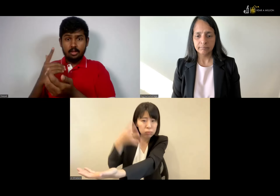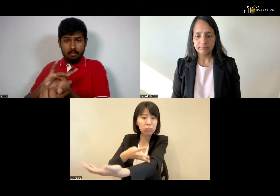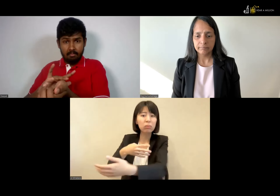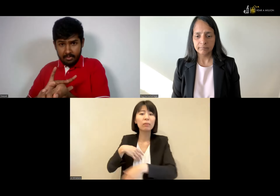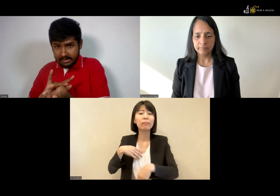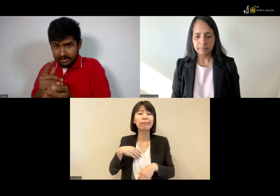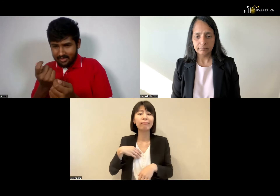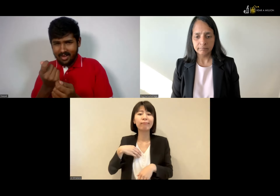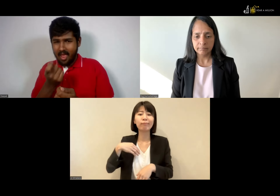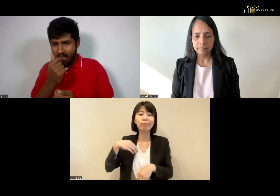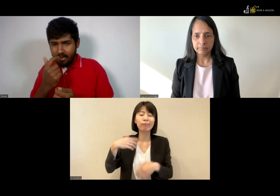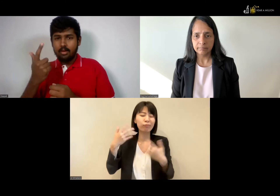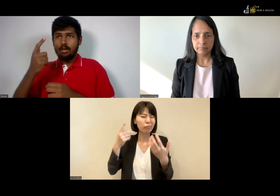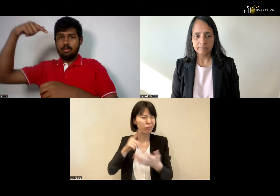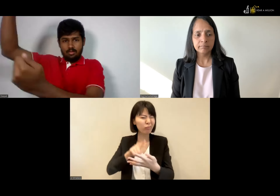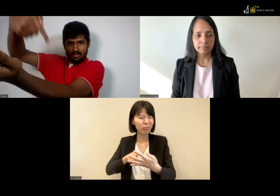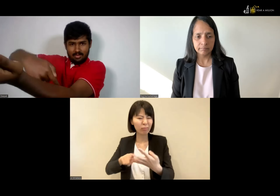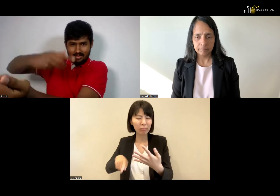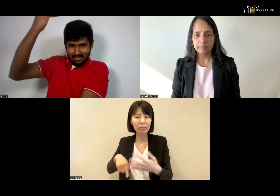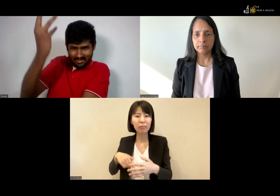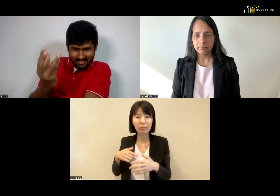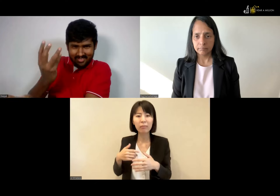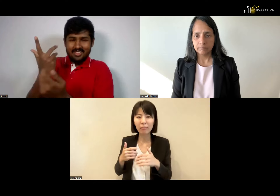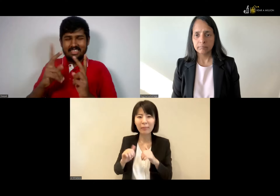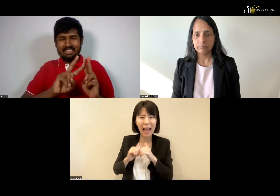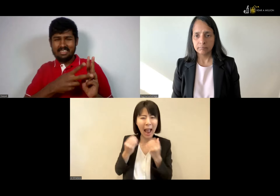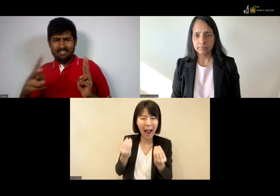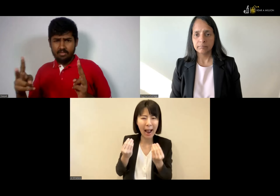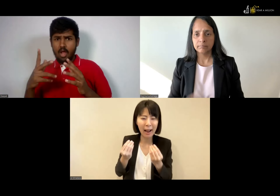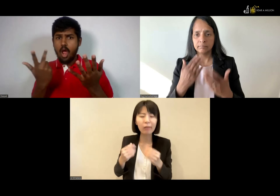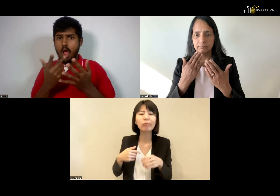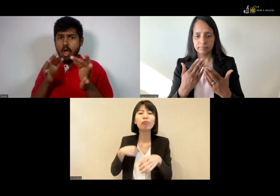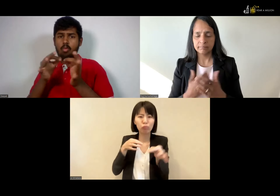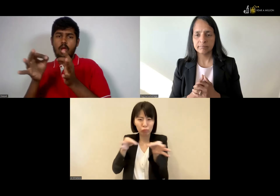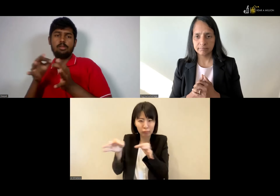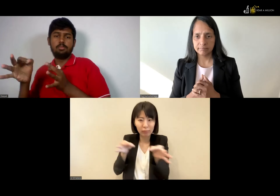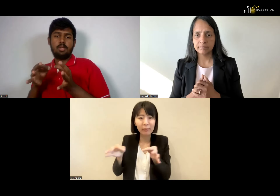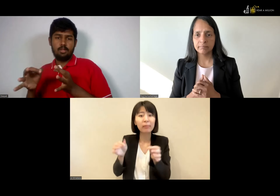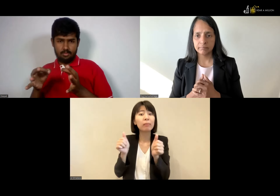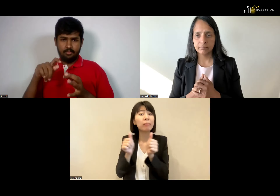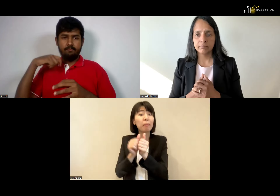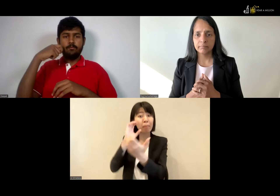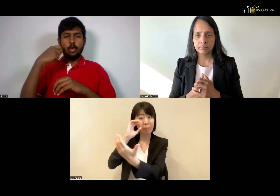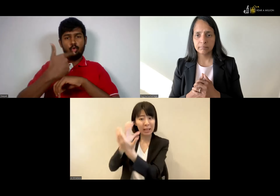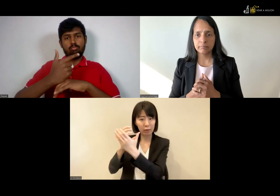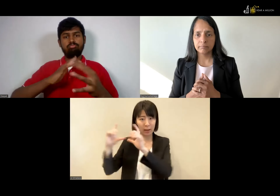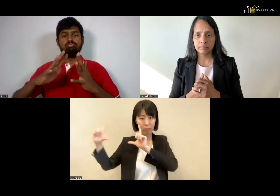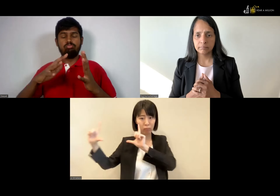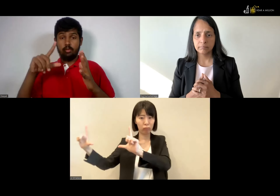medical, um, medicines, operations, different things, that how they are used, if we can explain